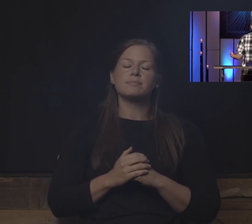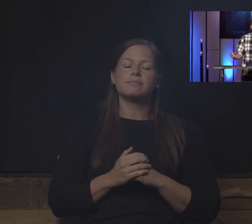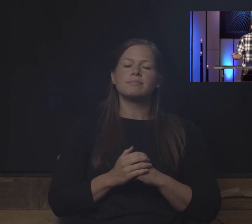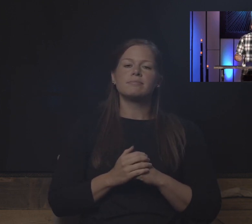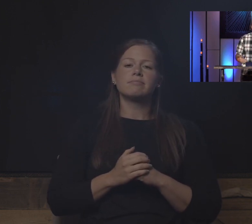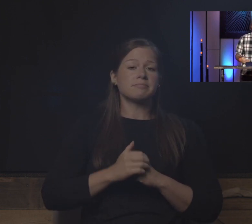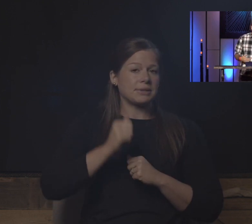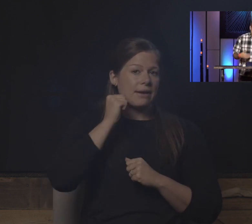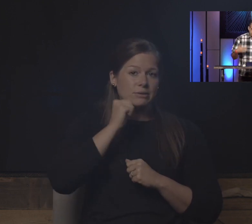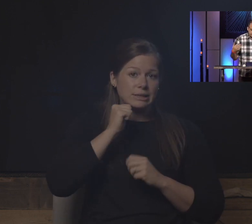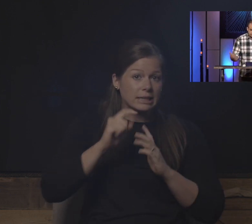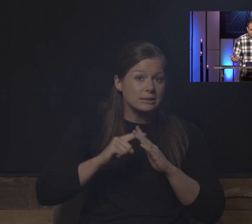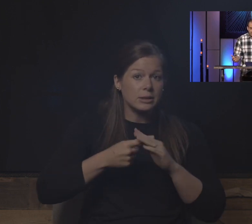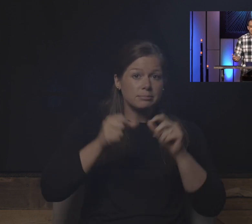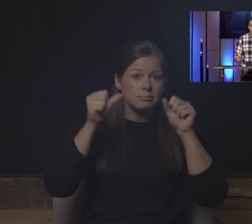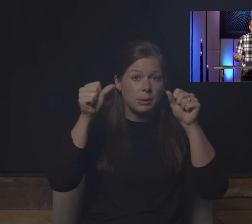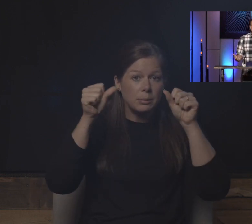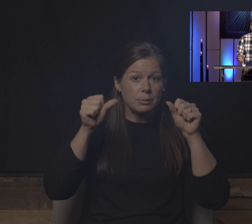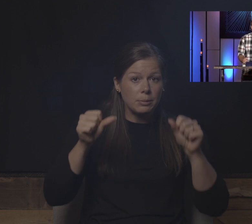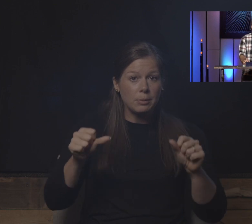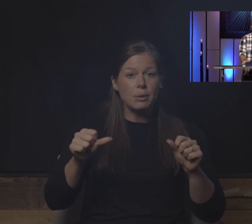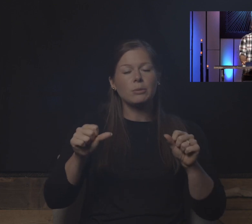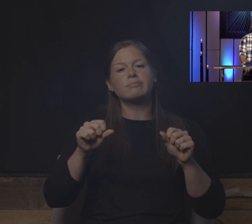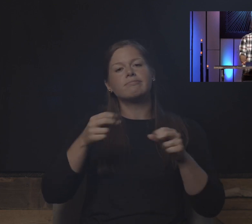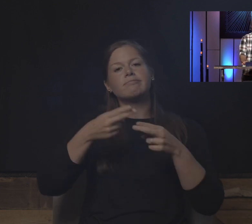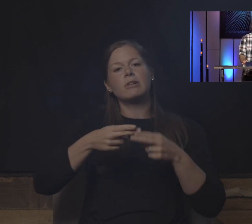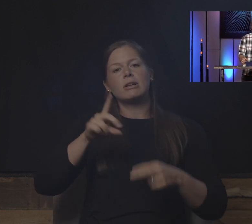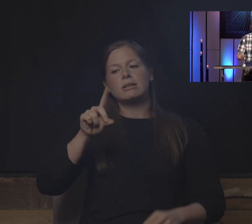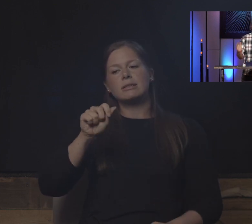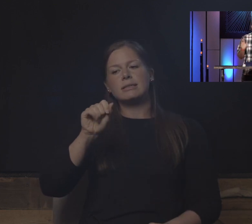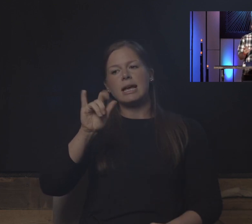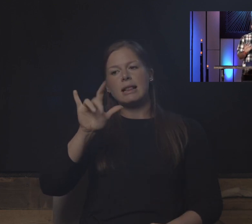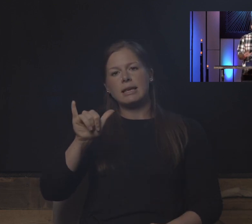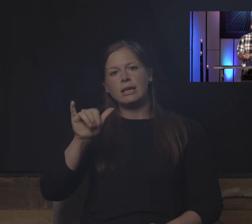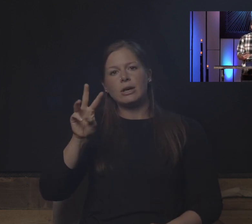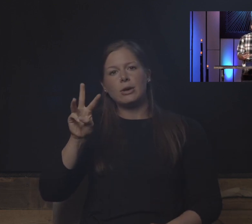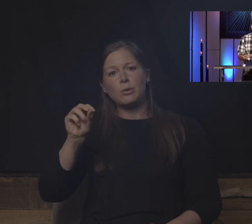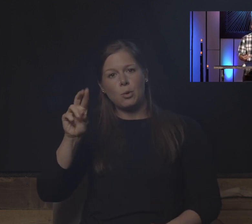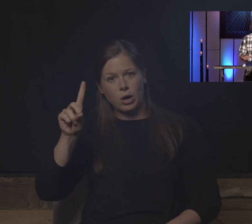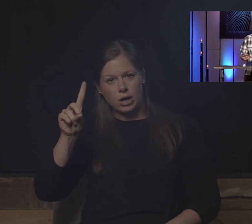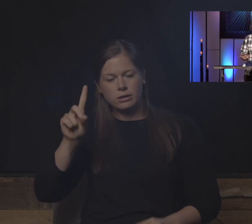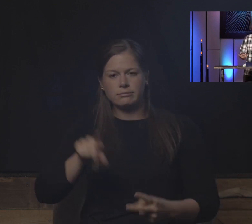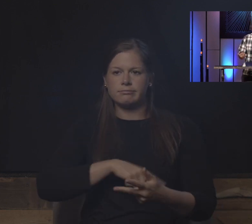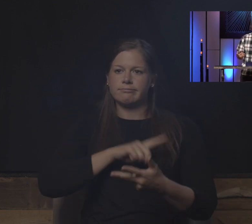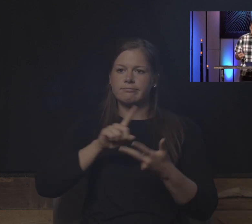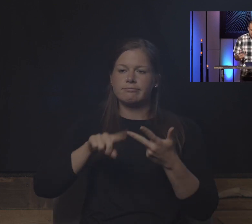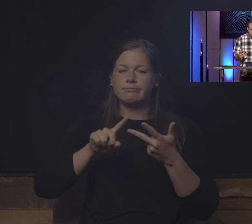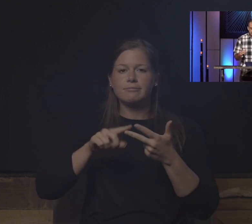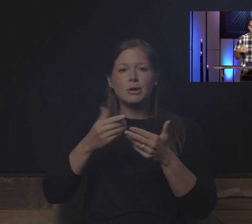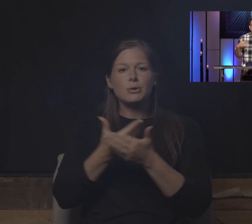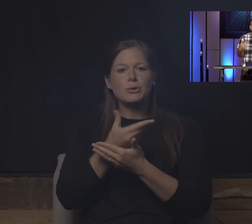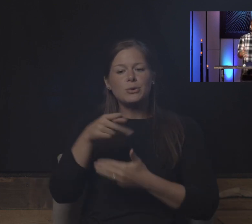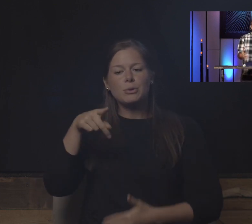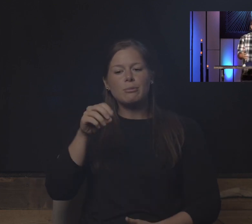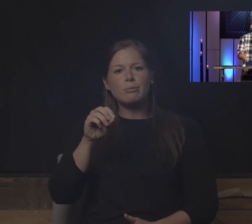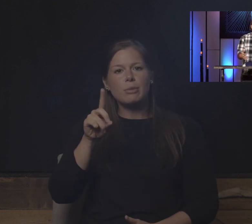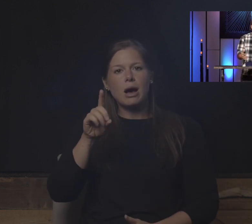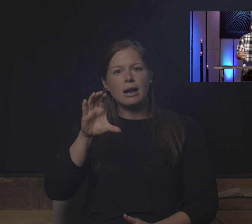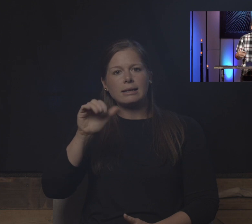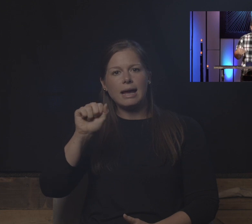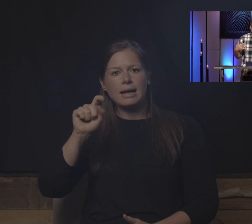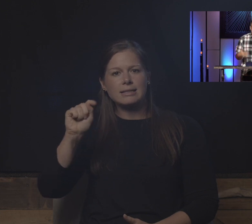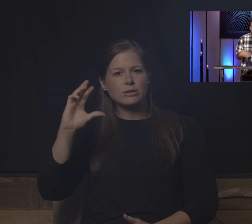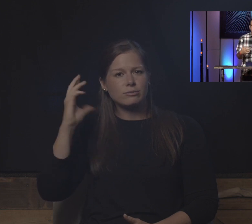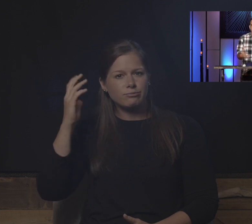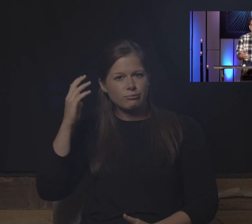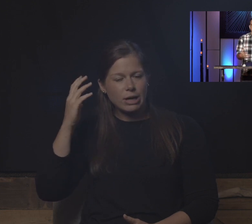each day, our Redeeming Truth podcast coming out each week. We're just doing our best to not only feed you God's